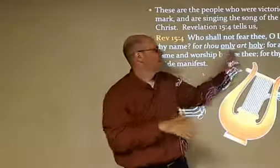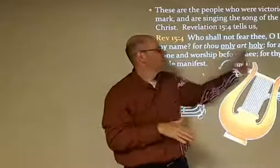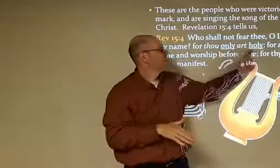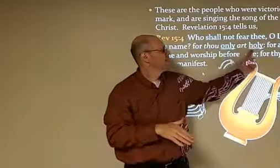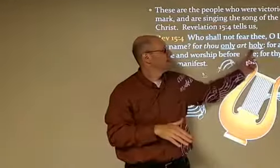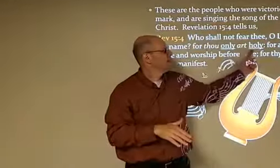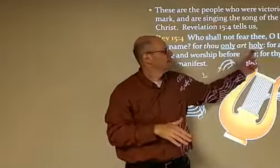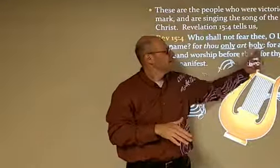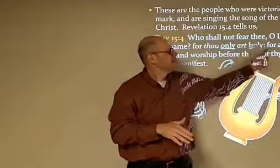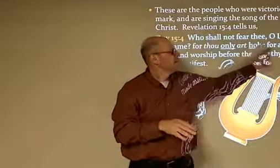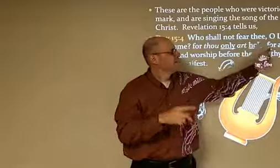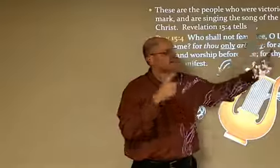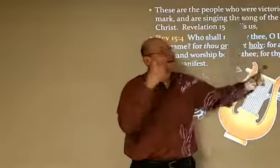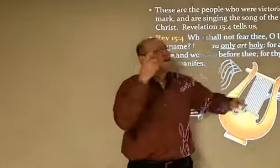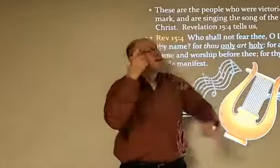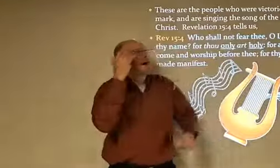art holy.